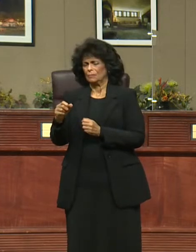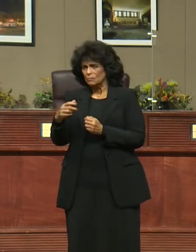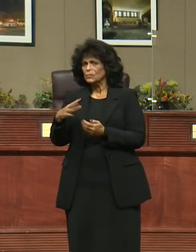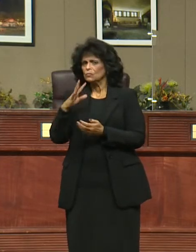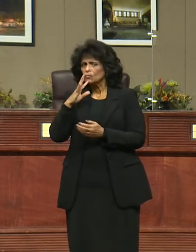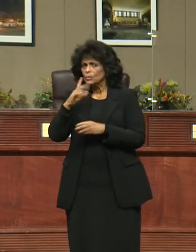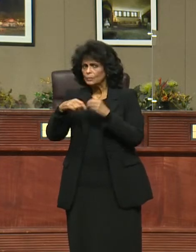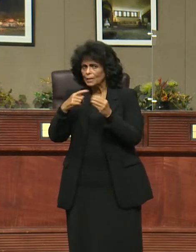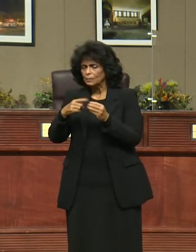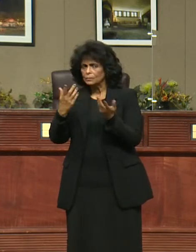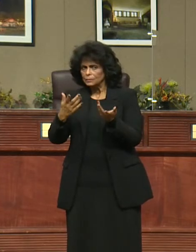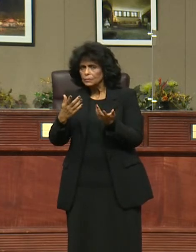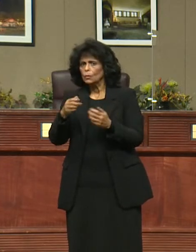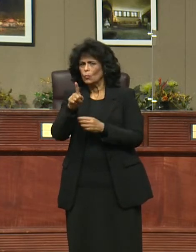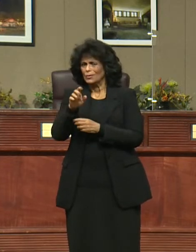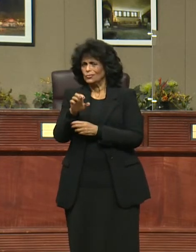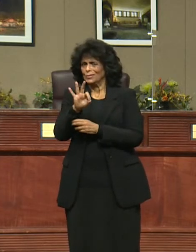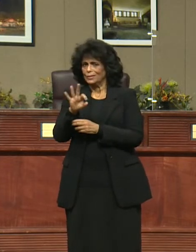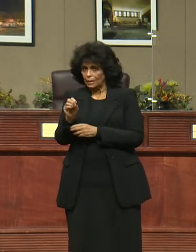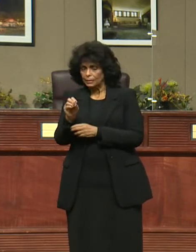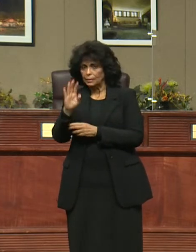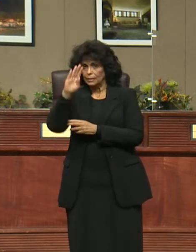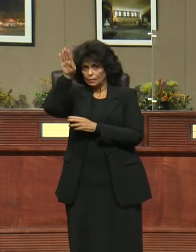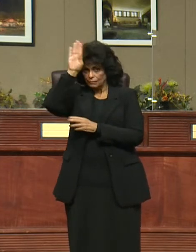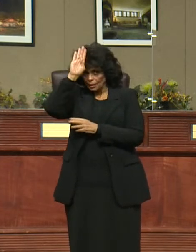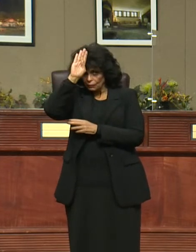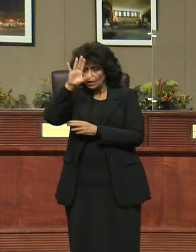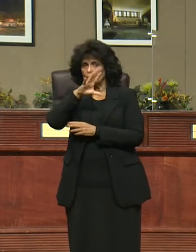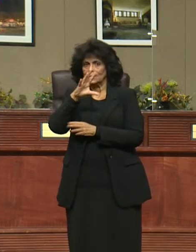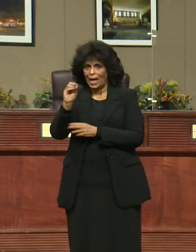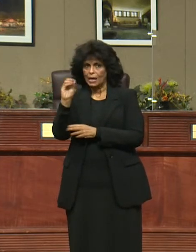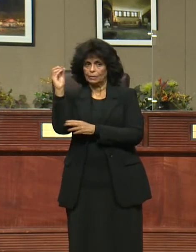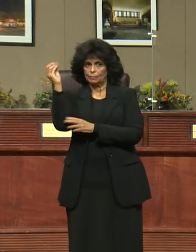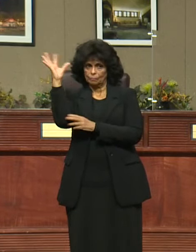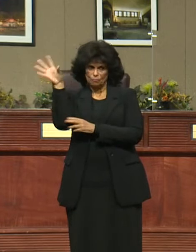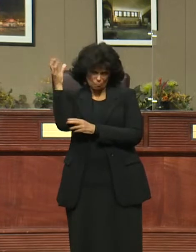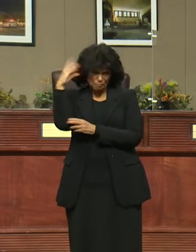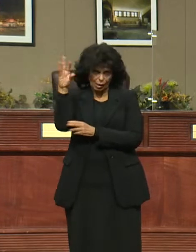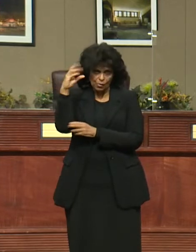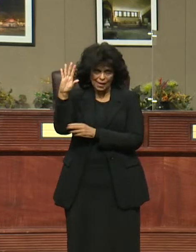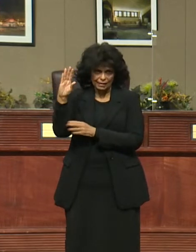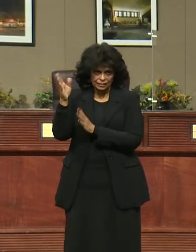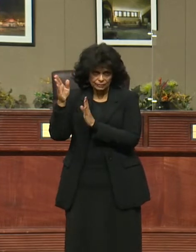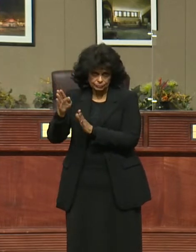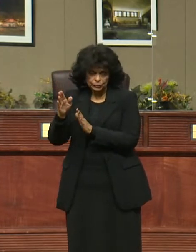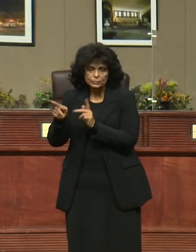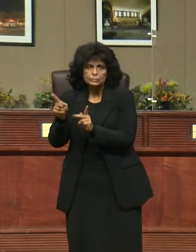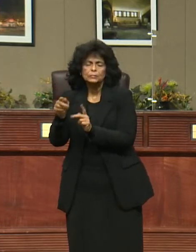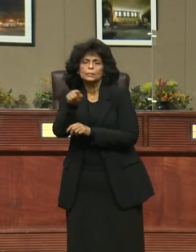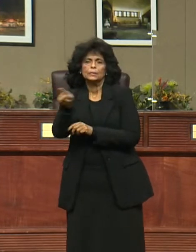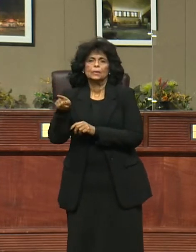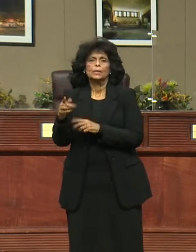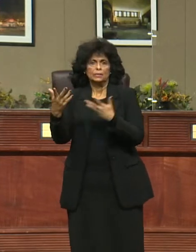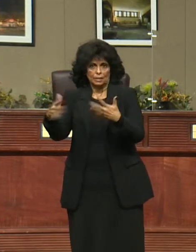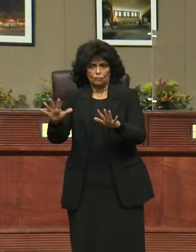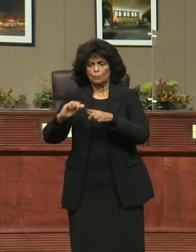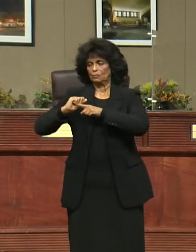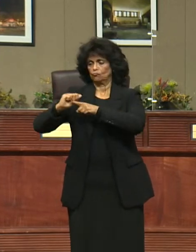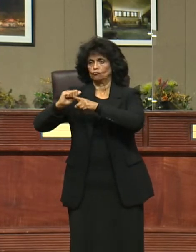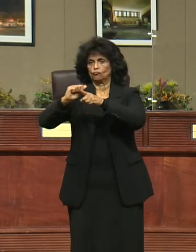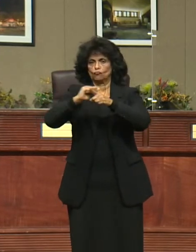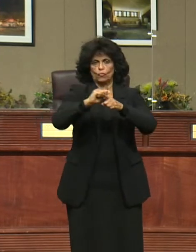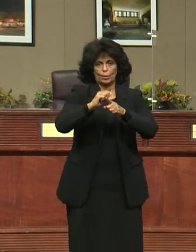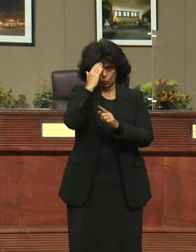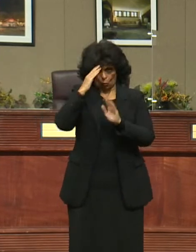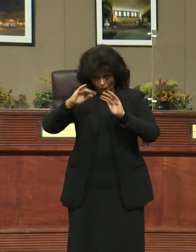firefighters and paramedics have been trained to administer vaccinations.